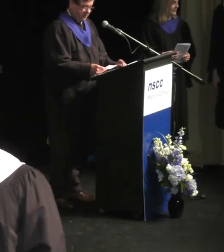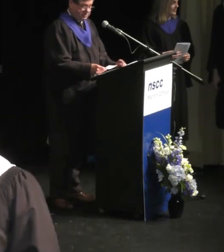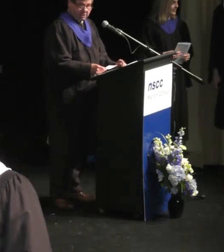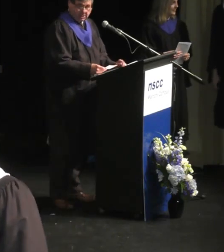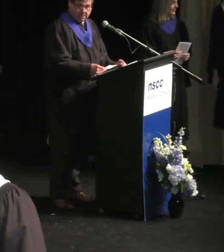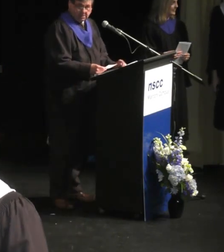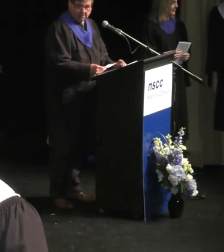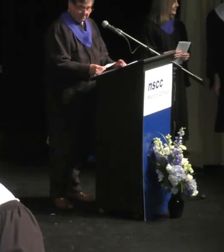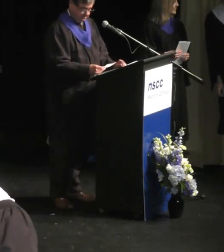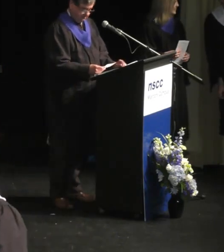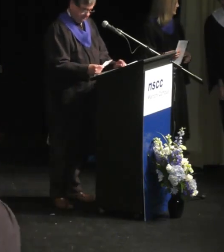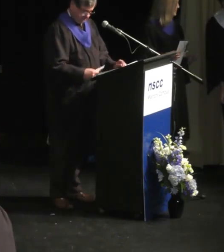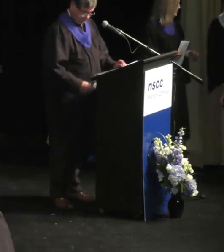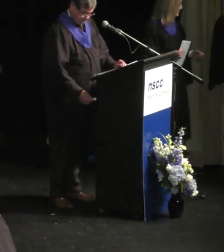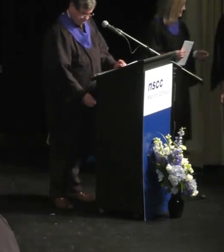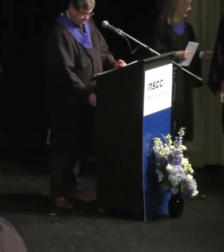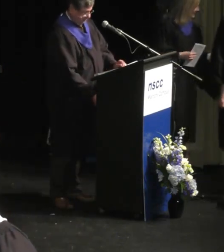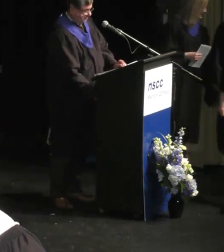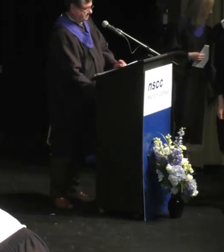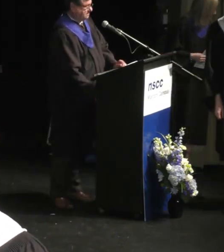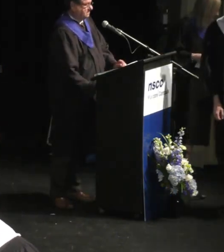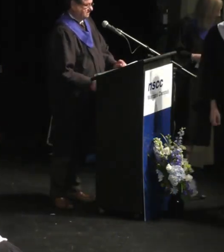Kenzie Servachik.